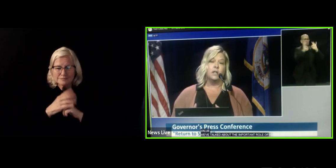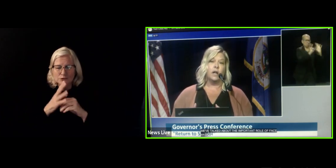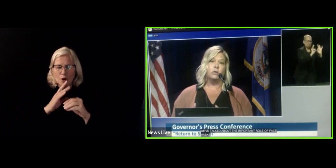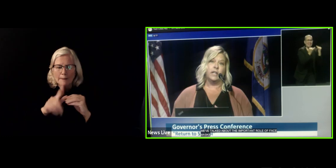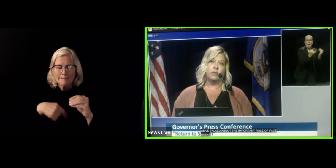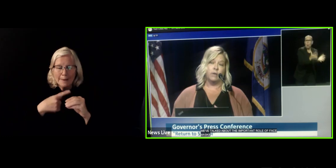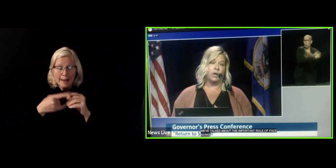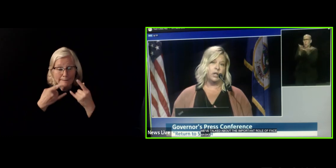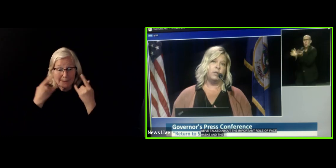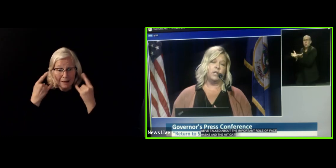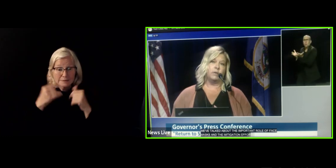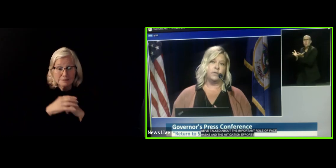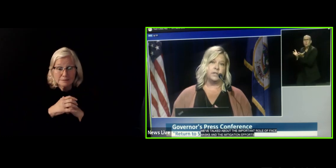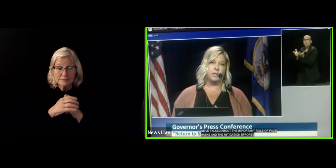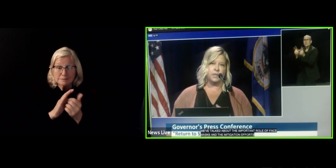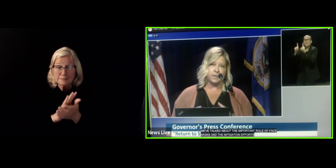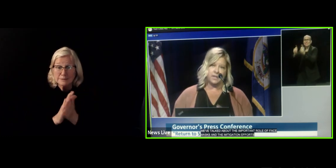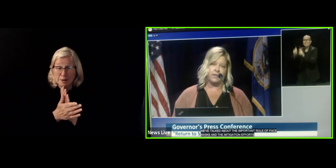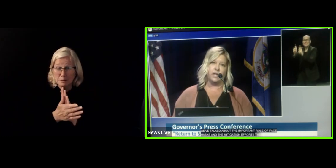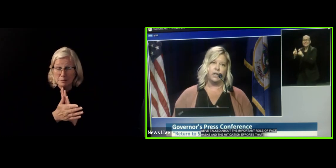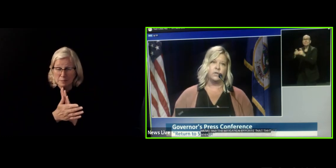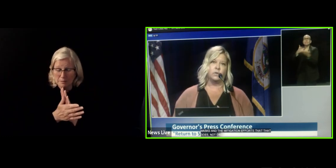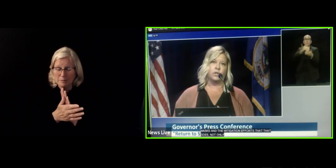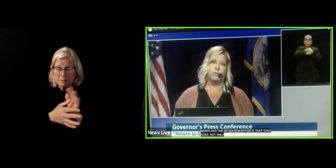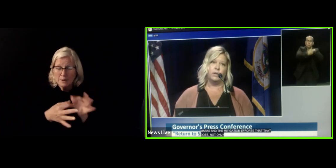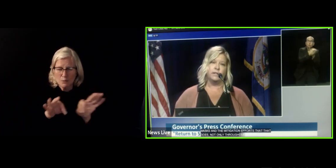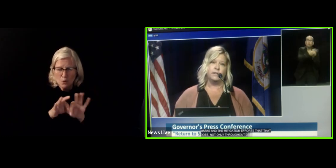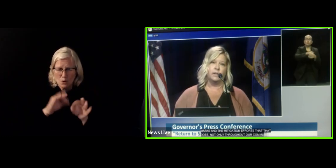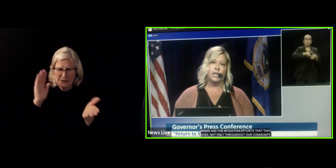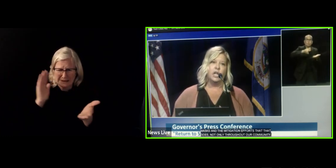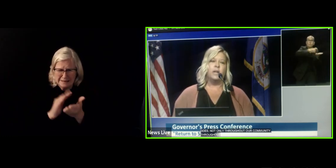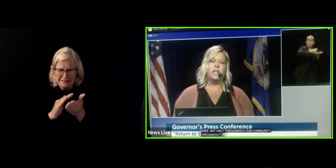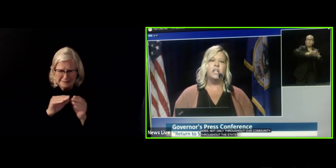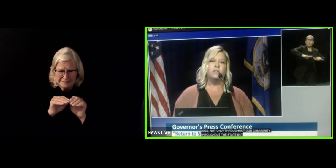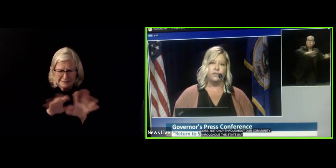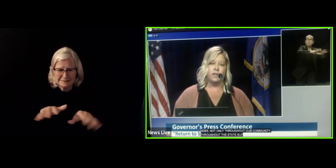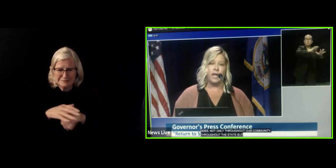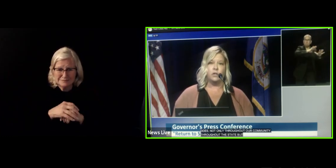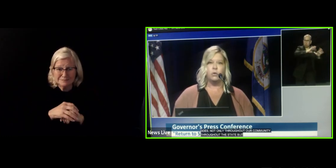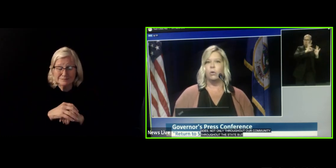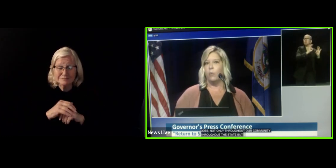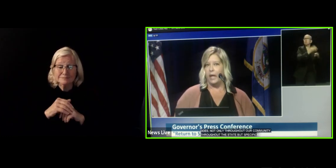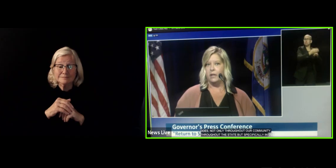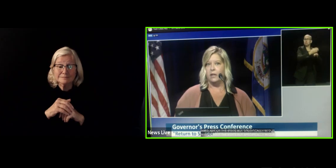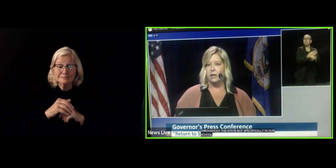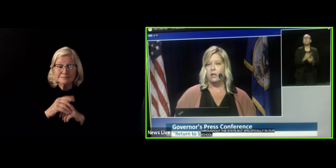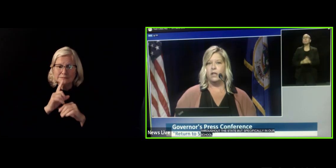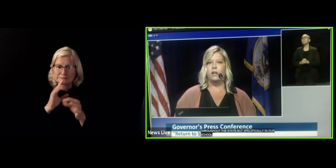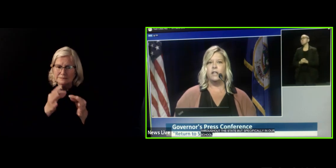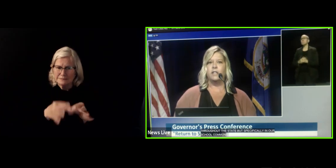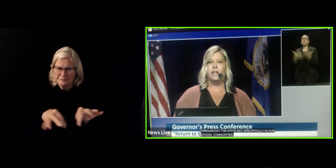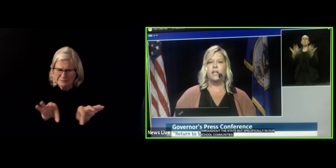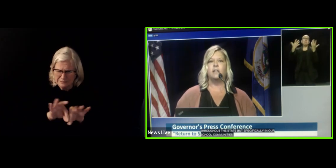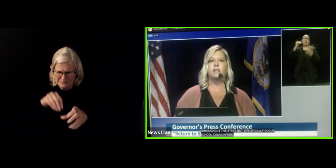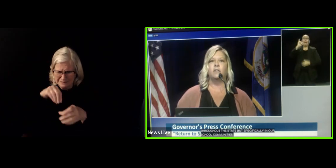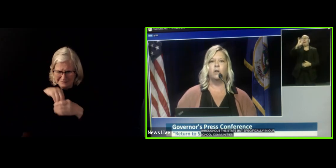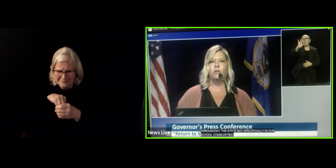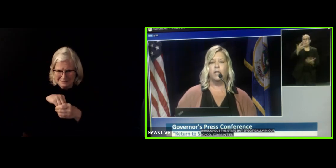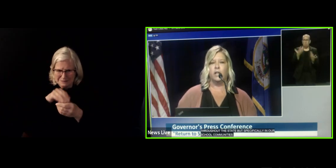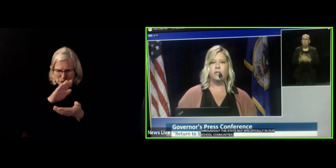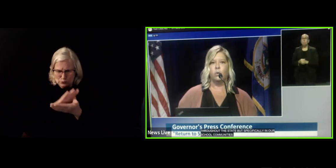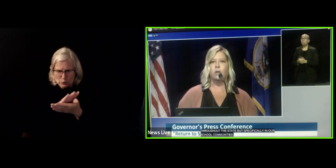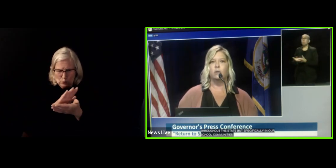not only throughout our community, throughout the state, but specifically in our school communities. But if and or when there is a case of